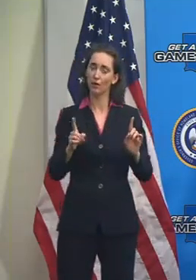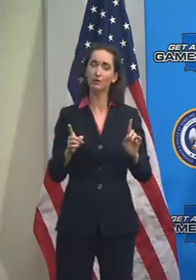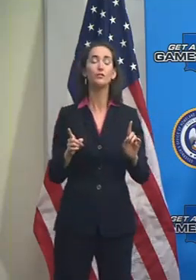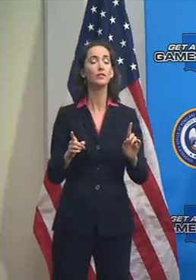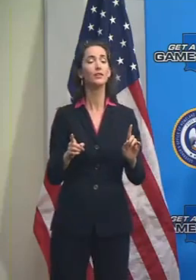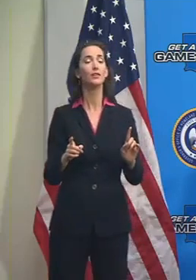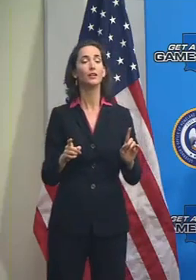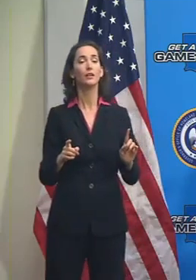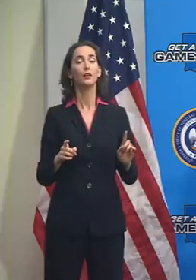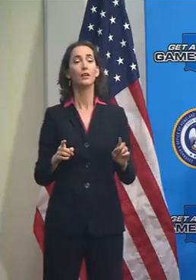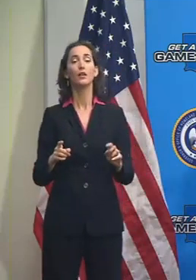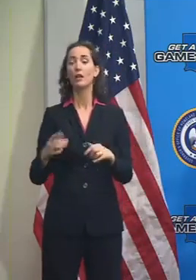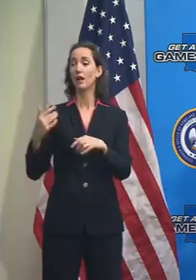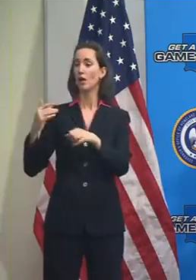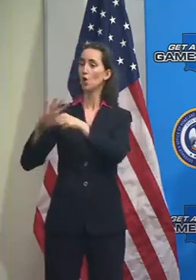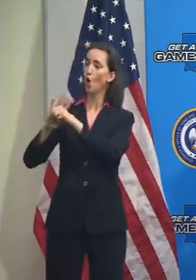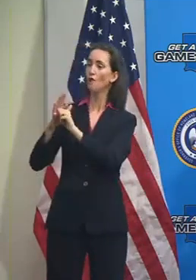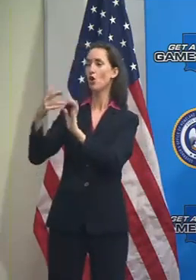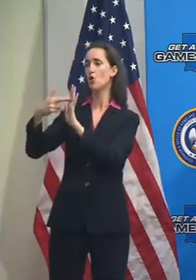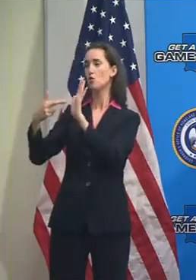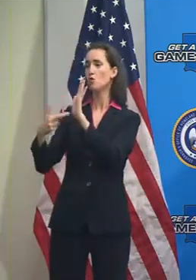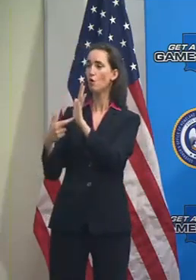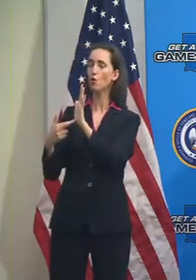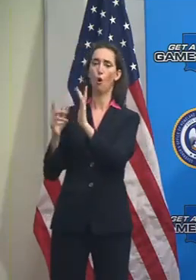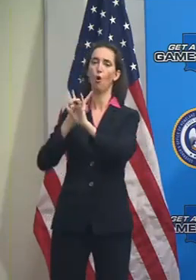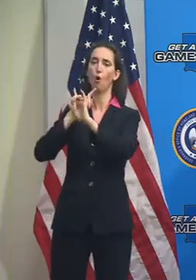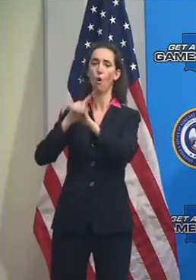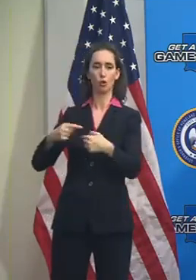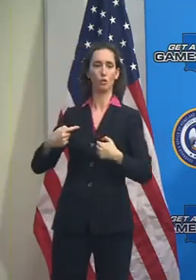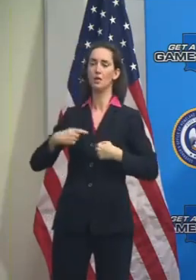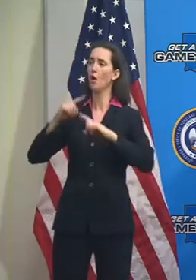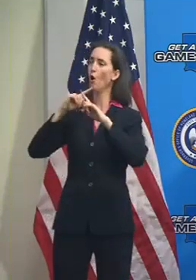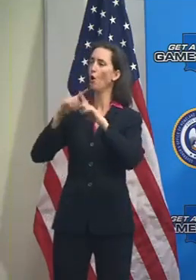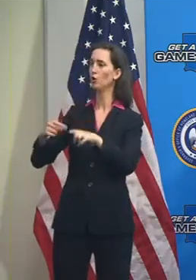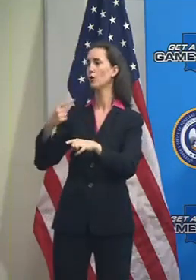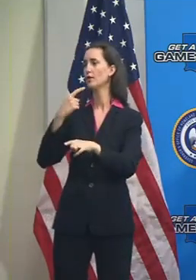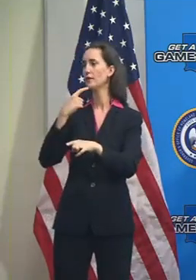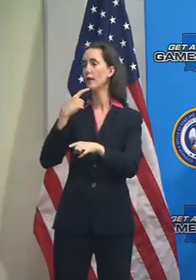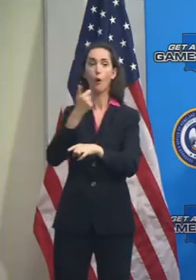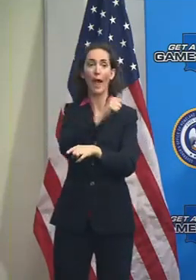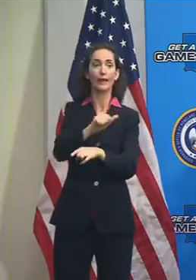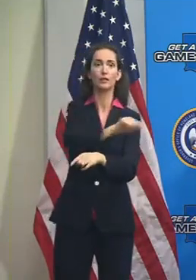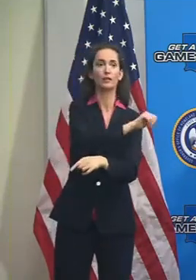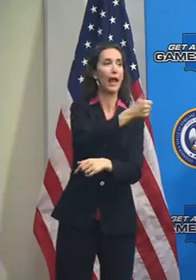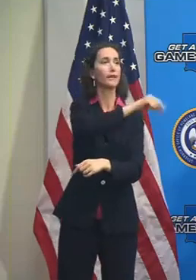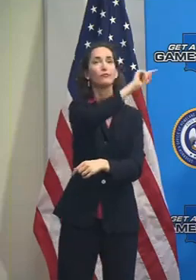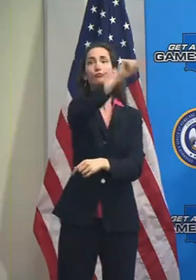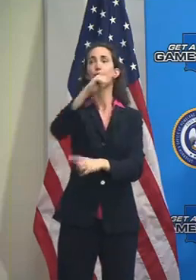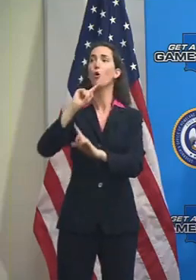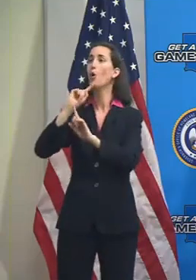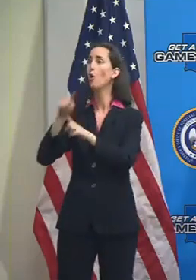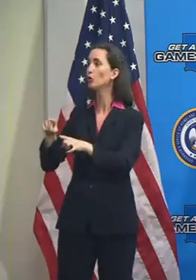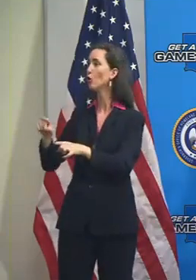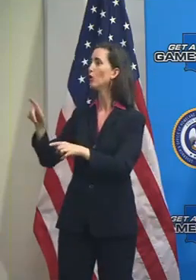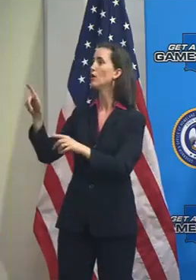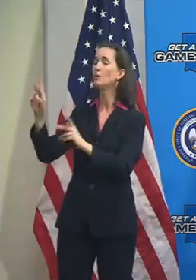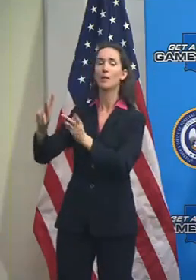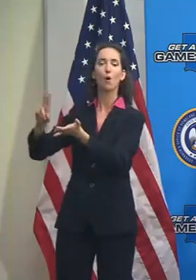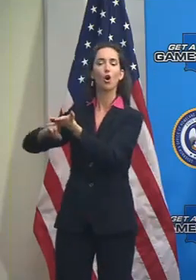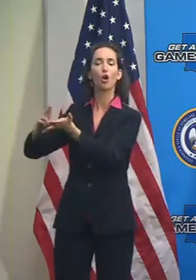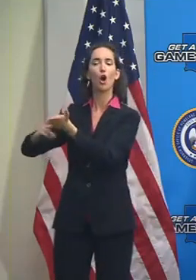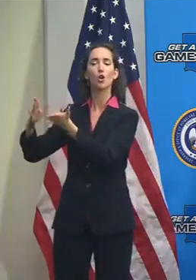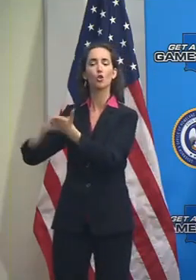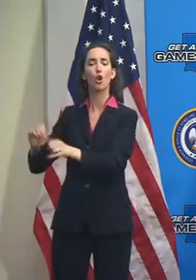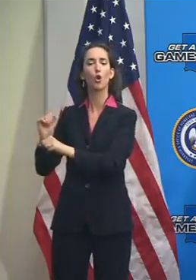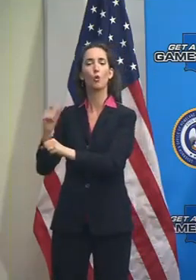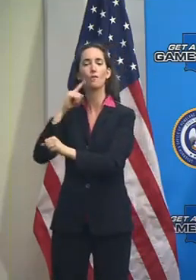is no COVID regulation or order issued by me or anyone else that would prevent contractors or